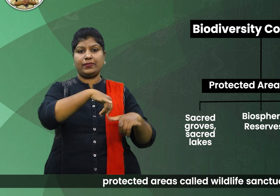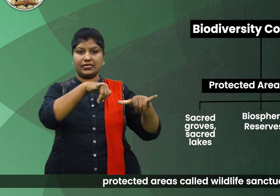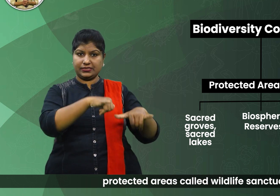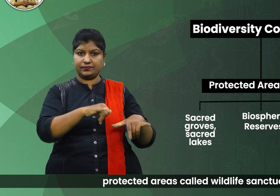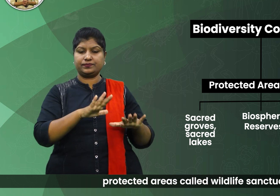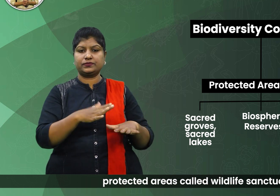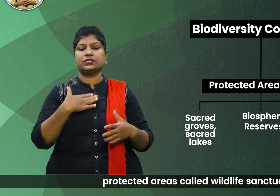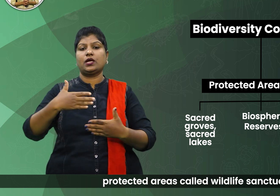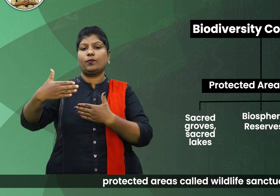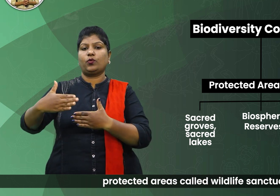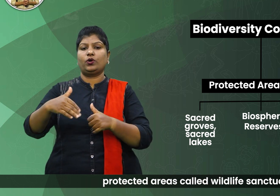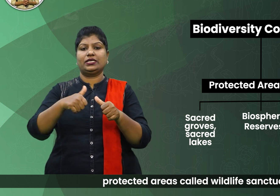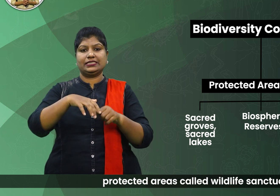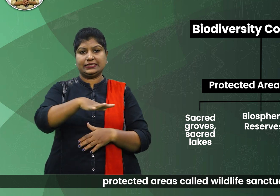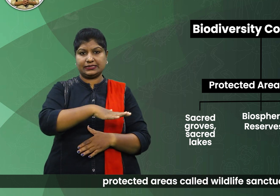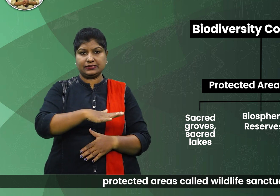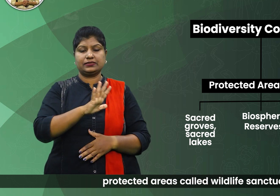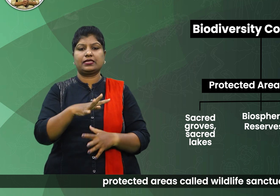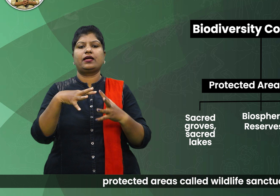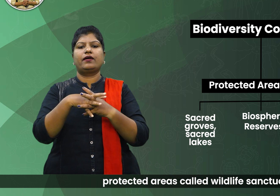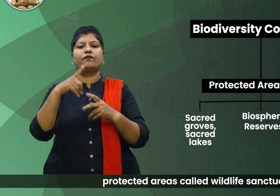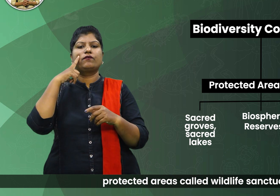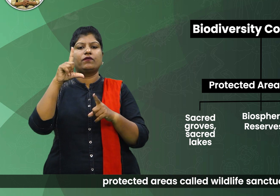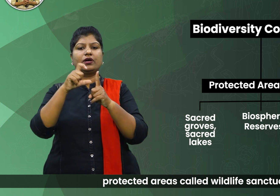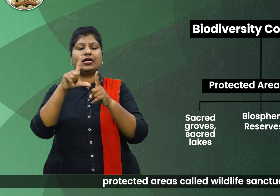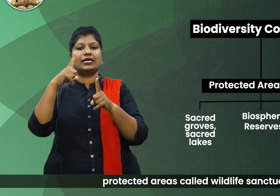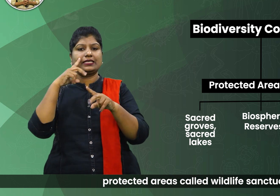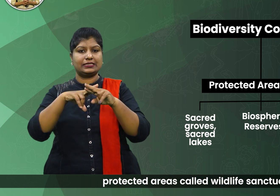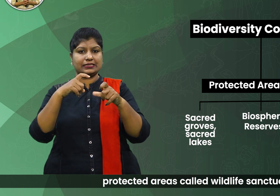Protected areas called wildlife sanctuaries,